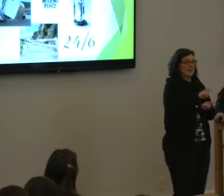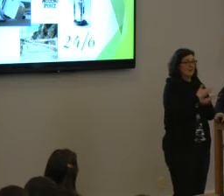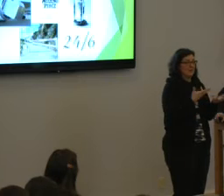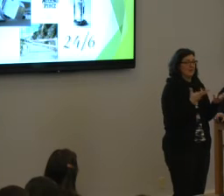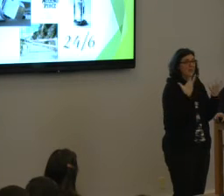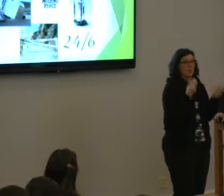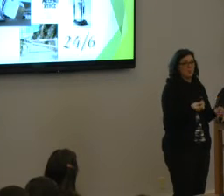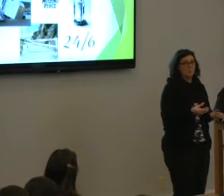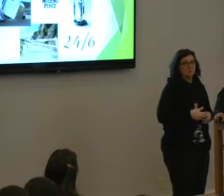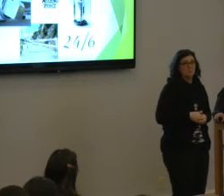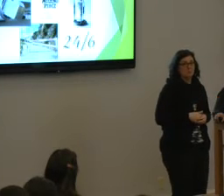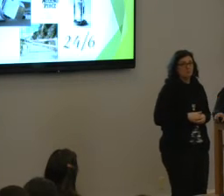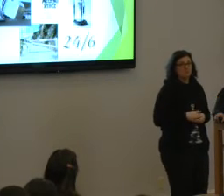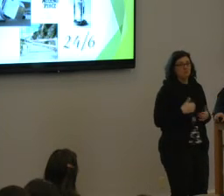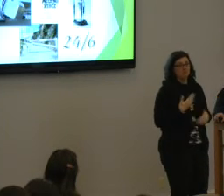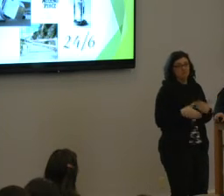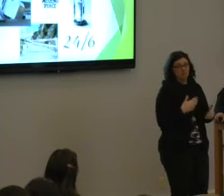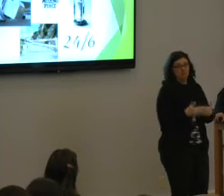goes.